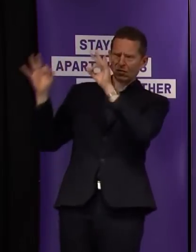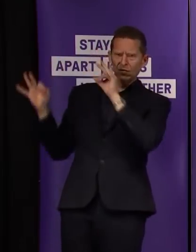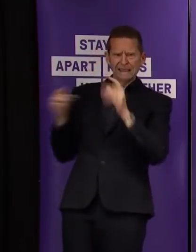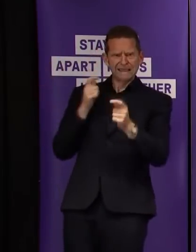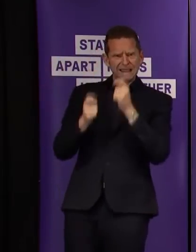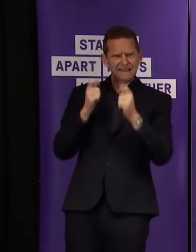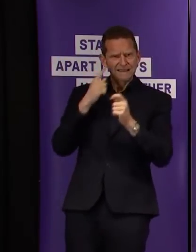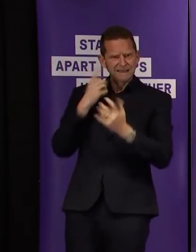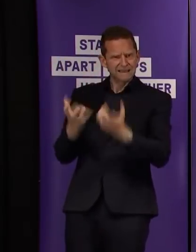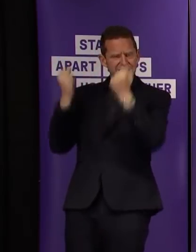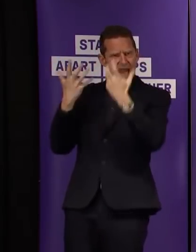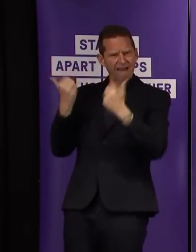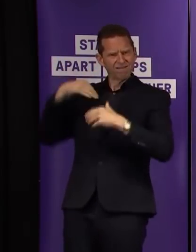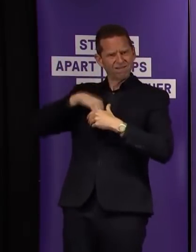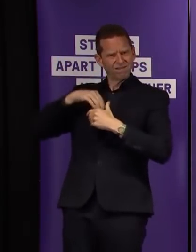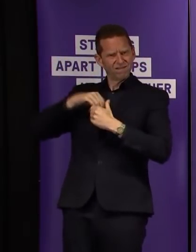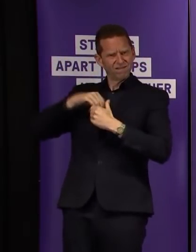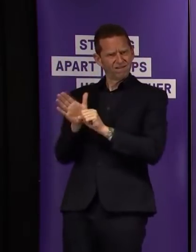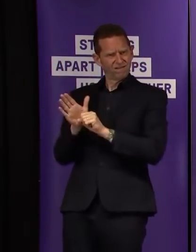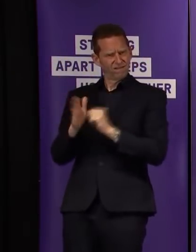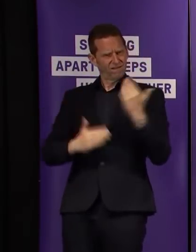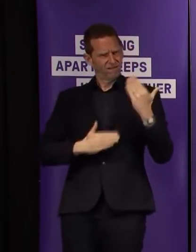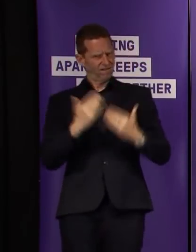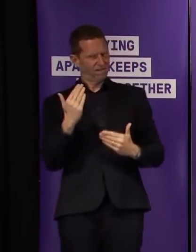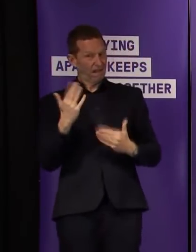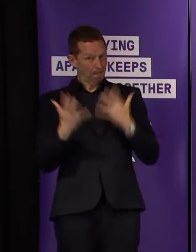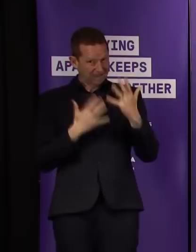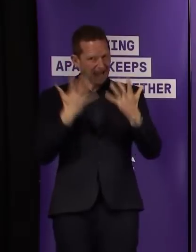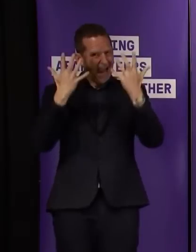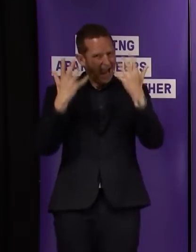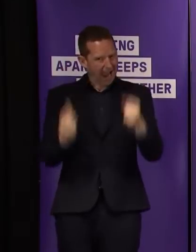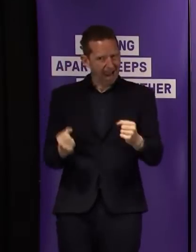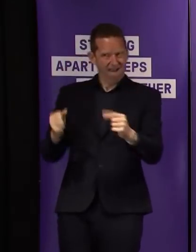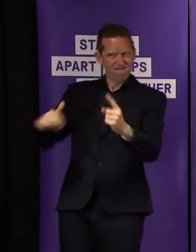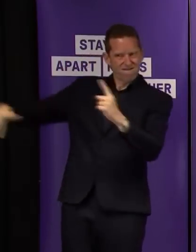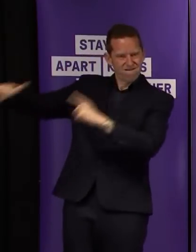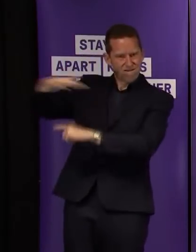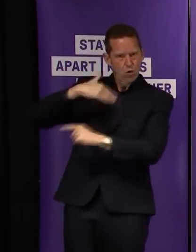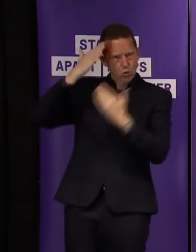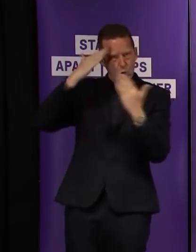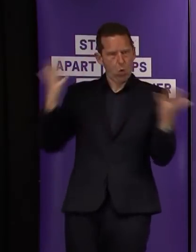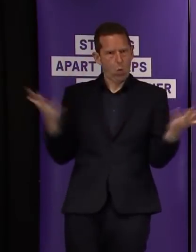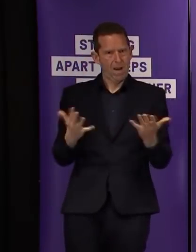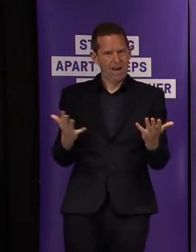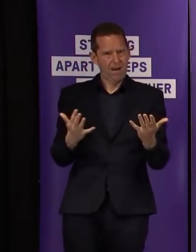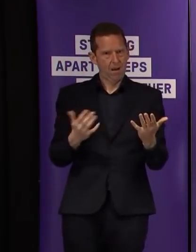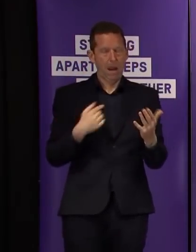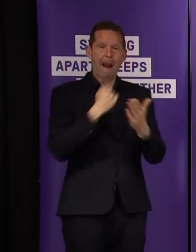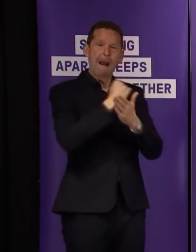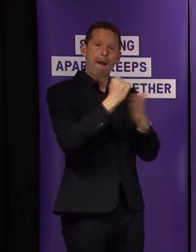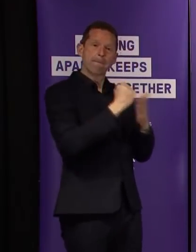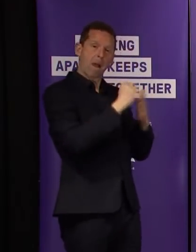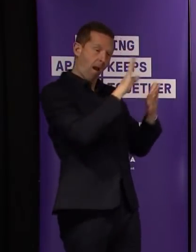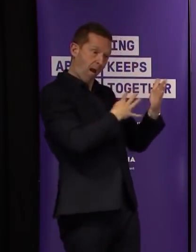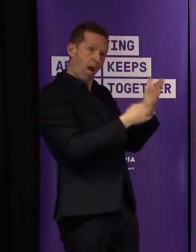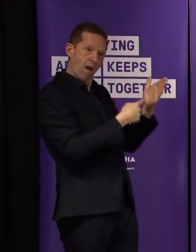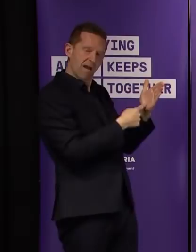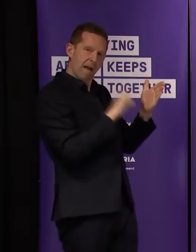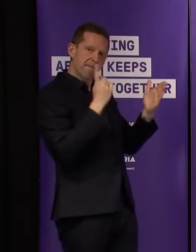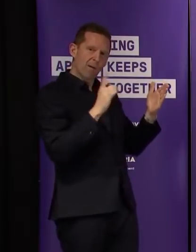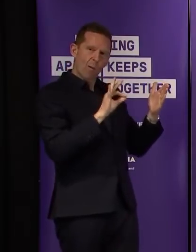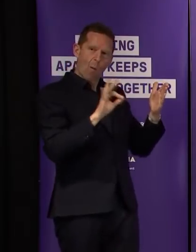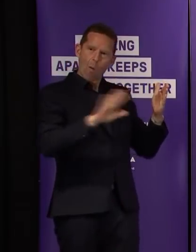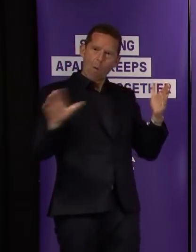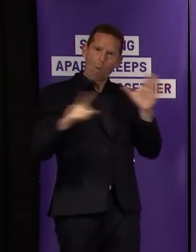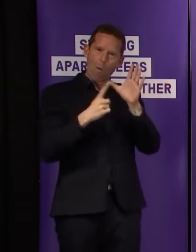whatsoever. So this is out there in the community at higher levels than the data will tell you, because not everybody who